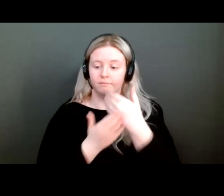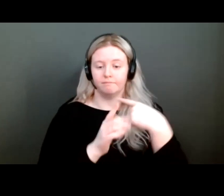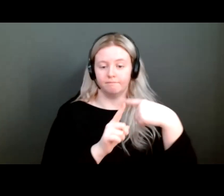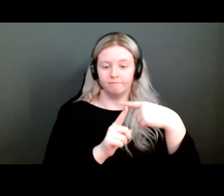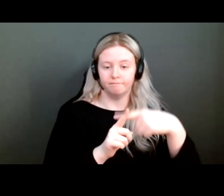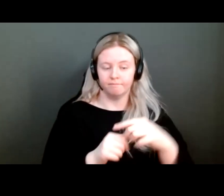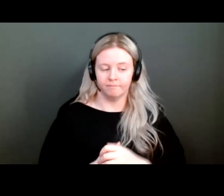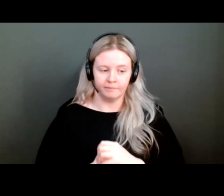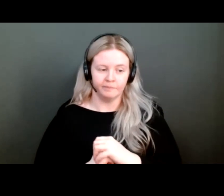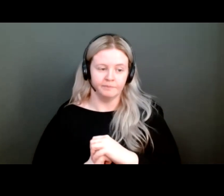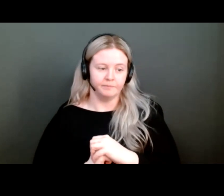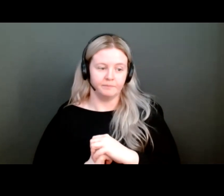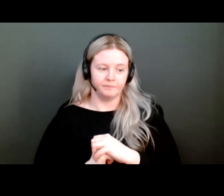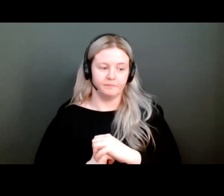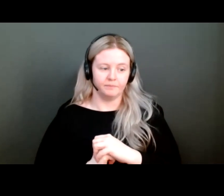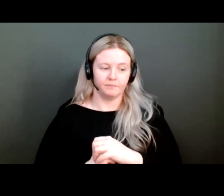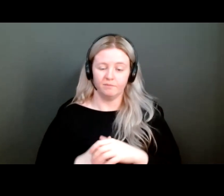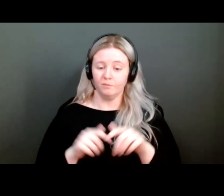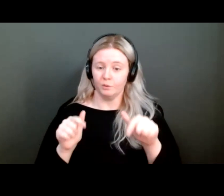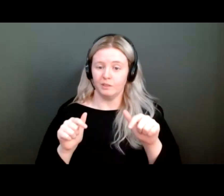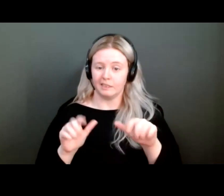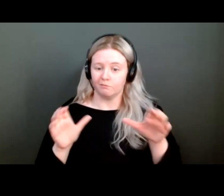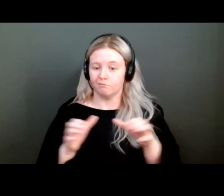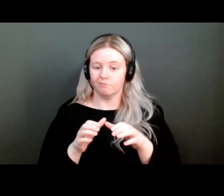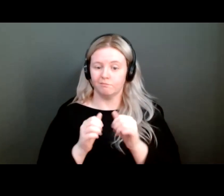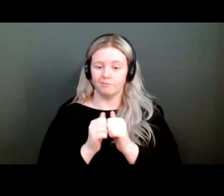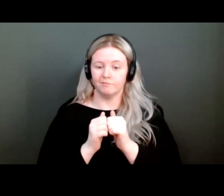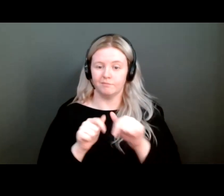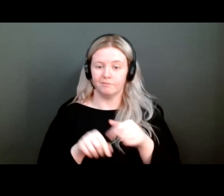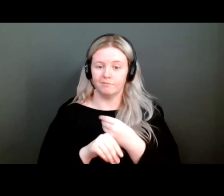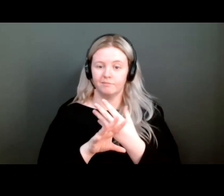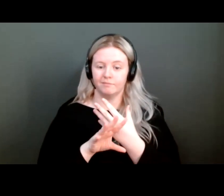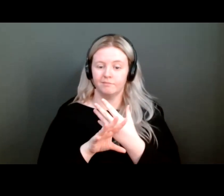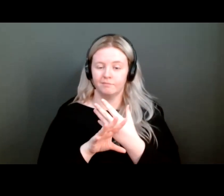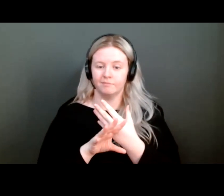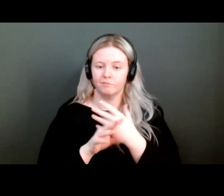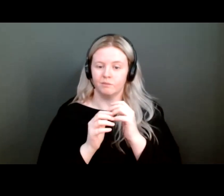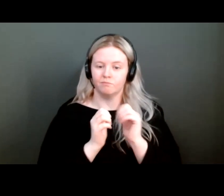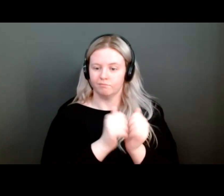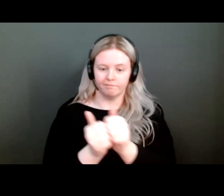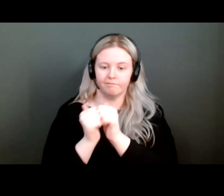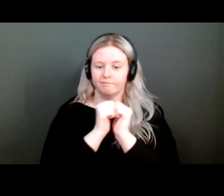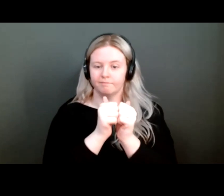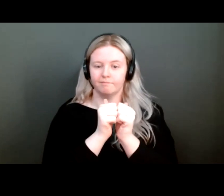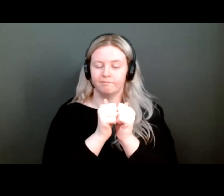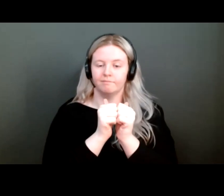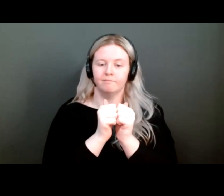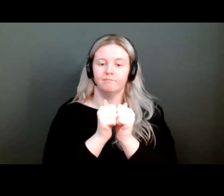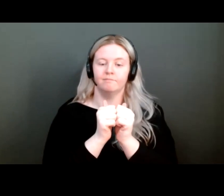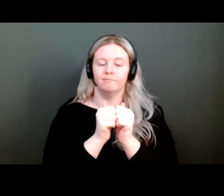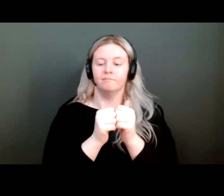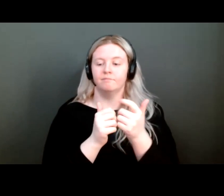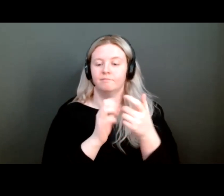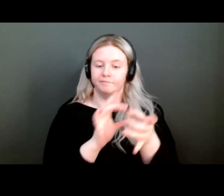meet today on this virtual platform, we come together in unity, in harmony, and